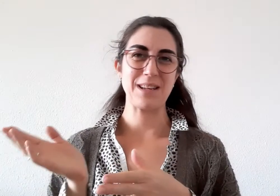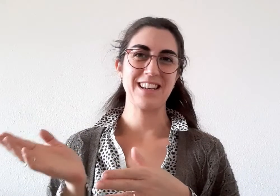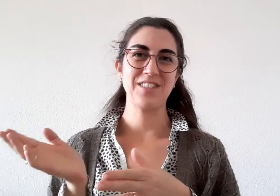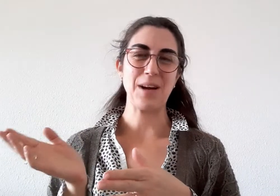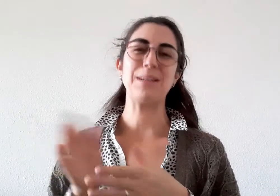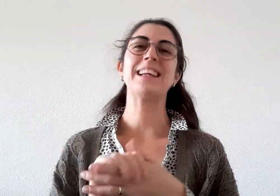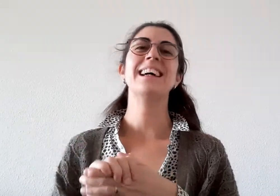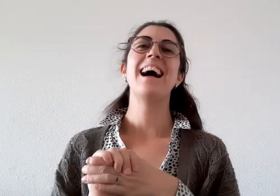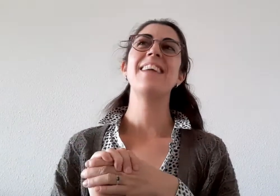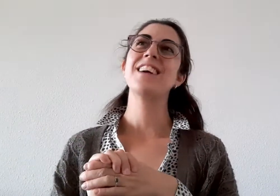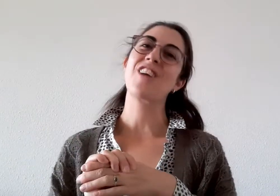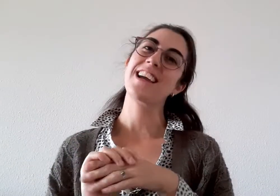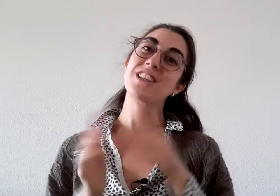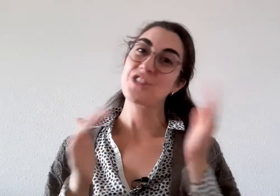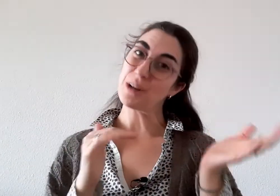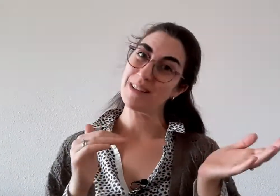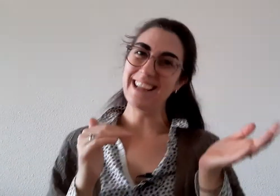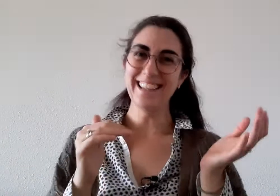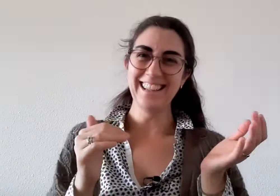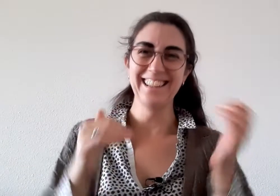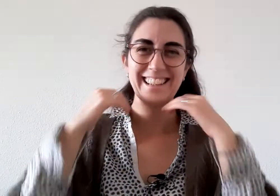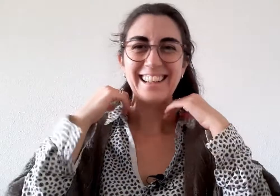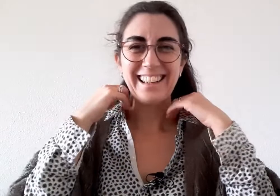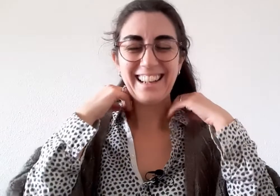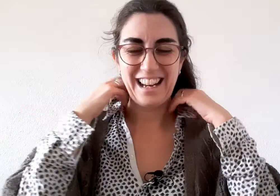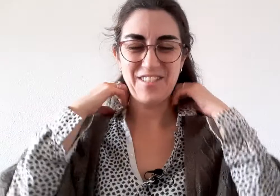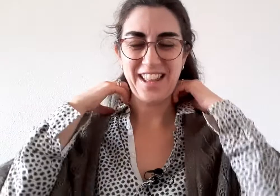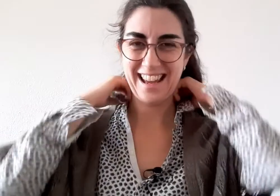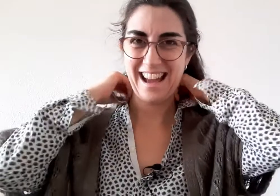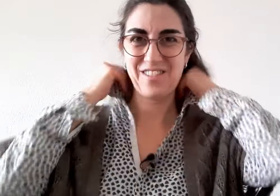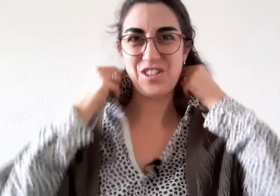French-speaking family, and they cry in German if they have German